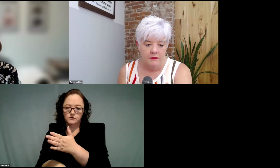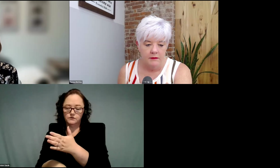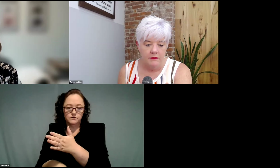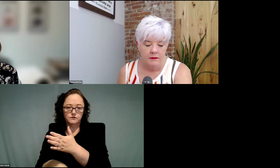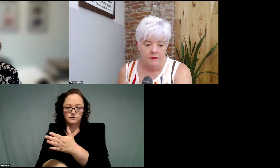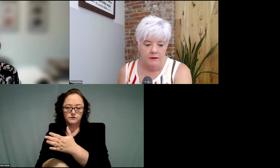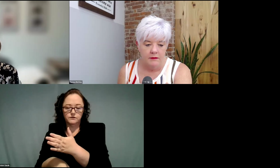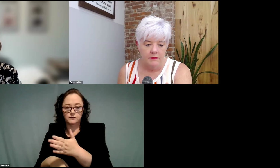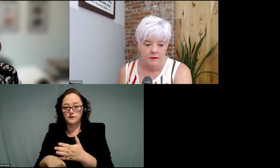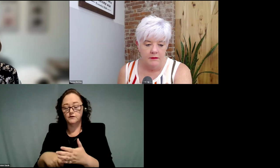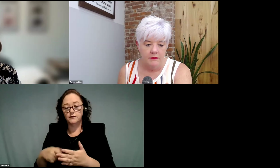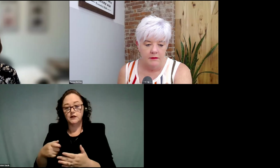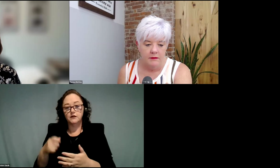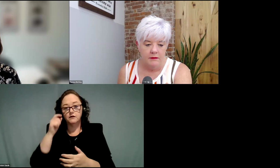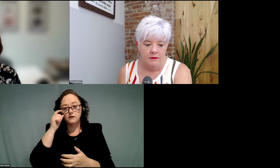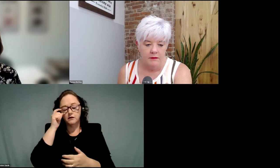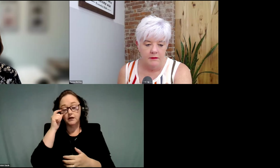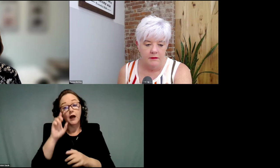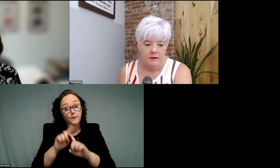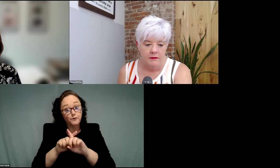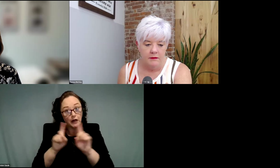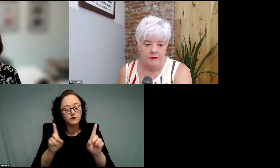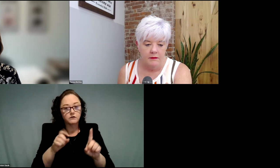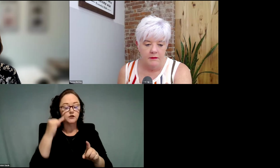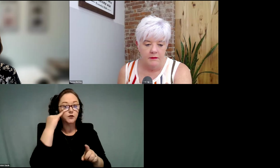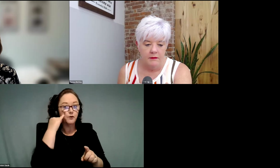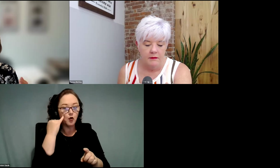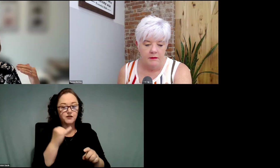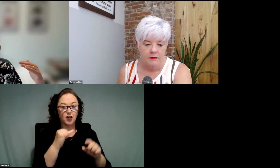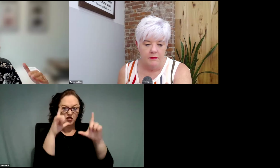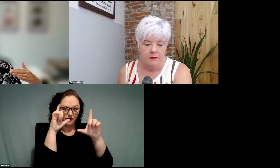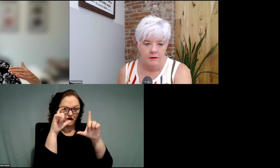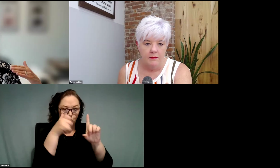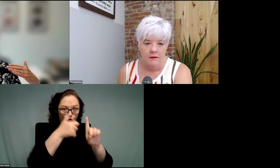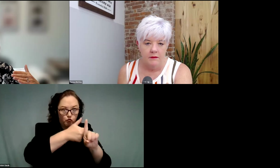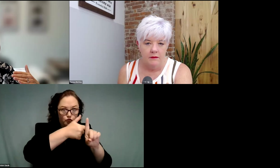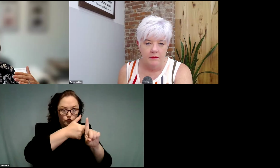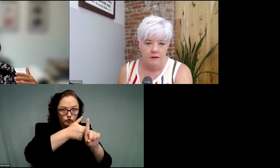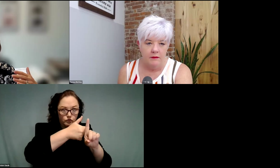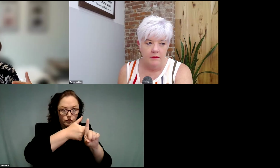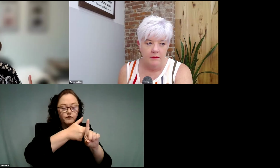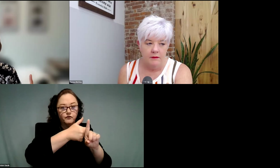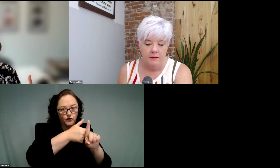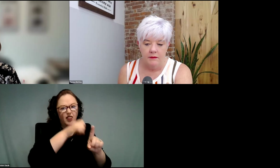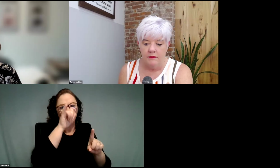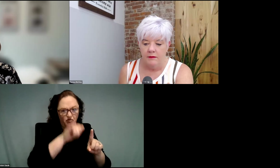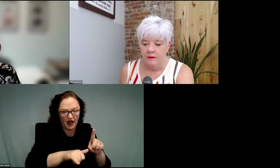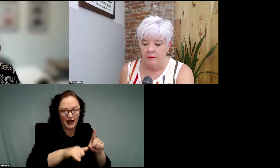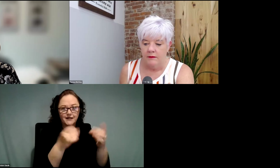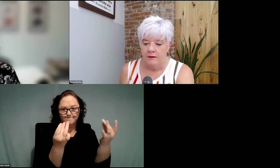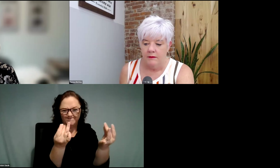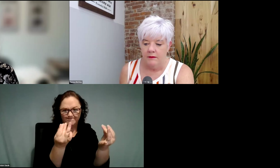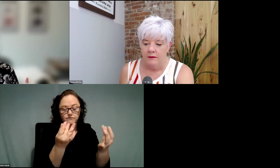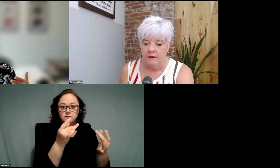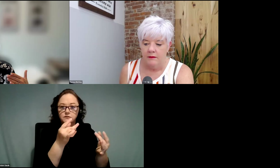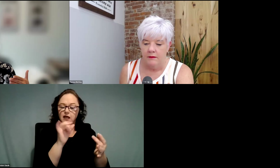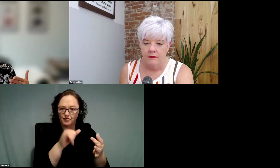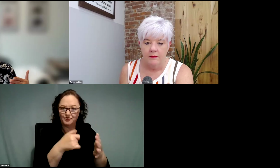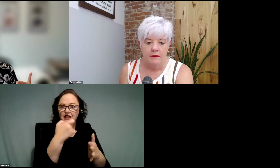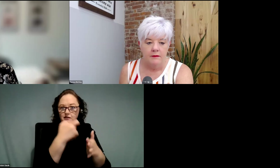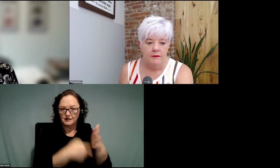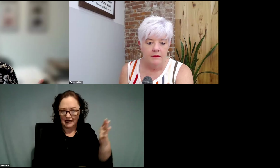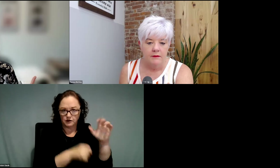photo itself, that is subject to Illinois tax. And you would be wise to break that out in your billing so that